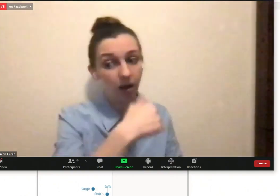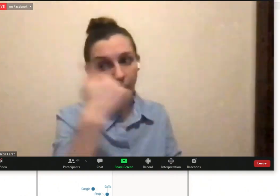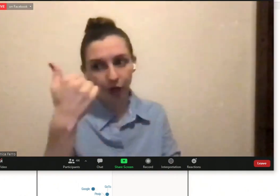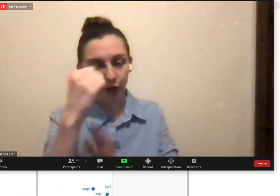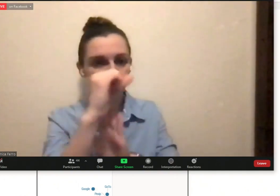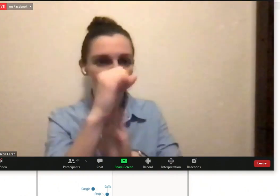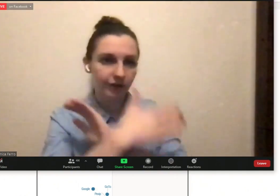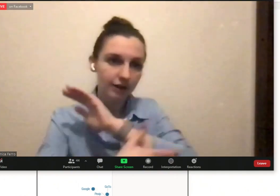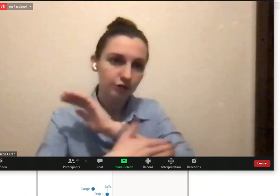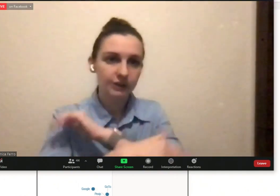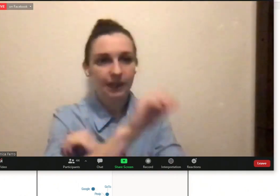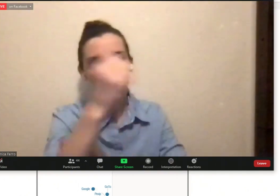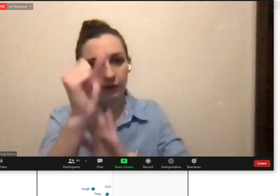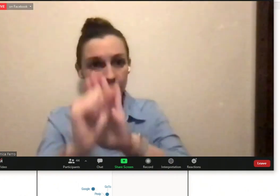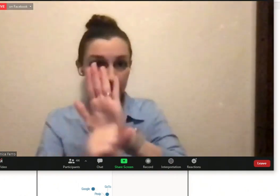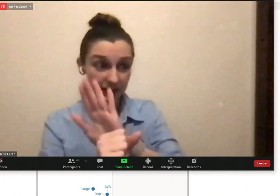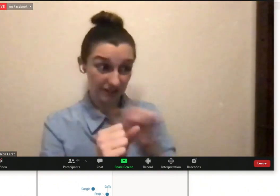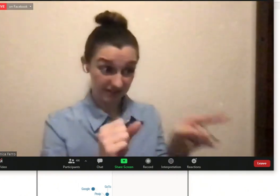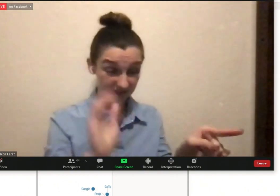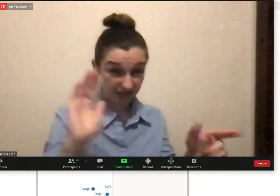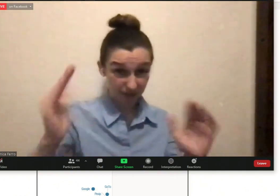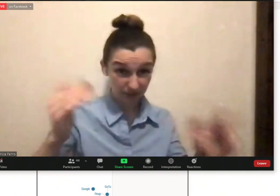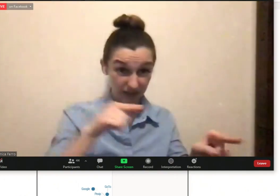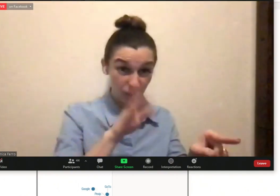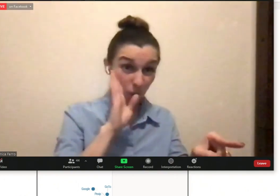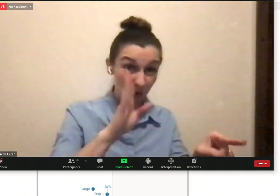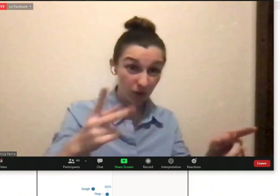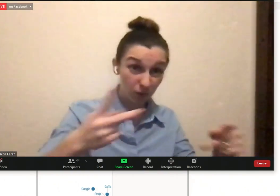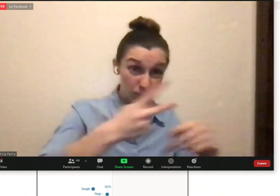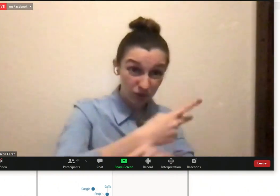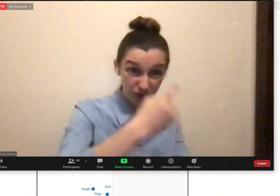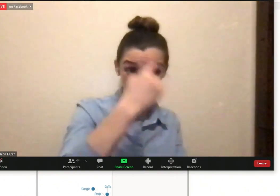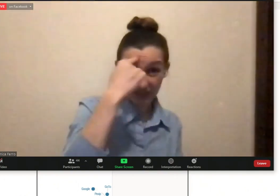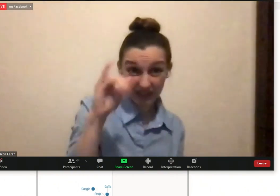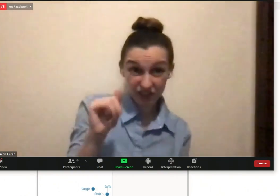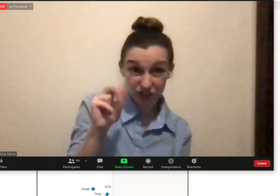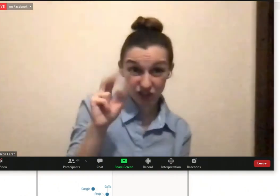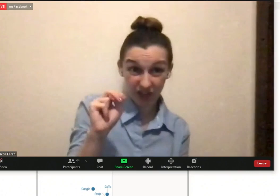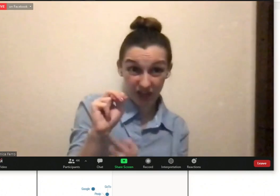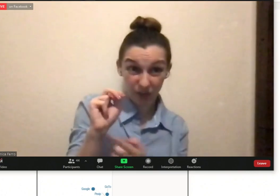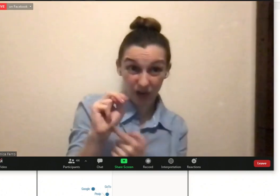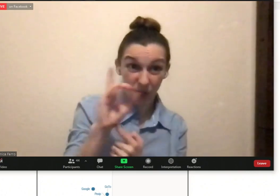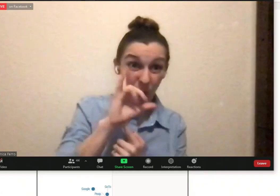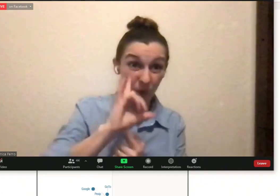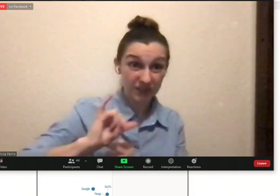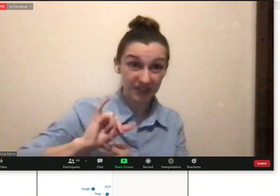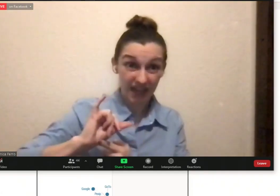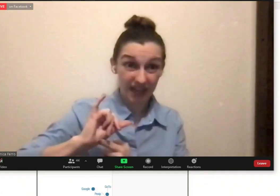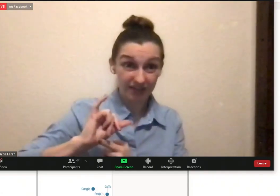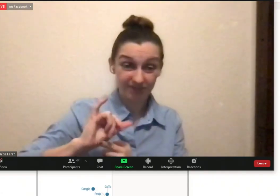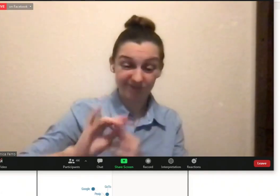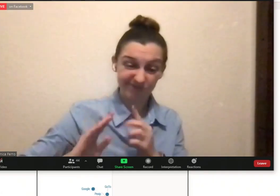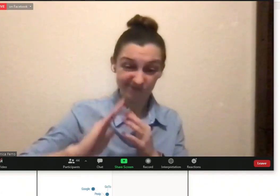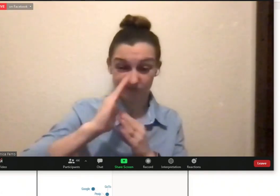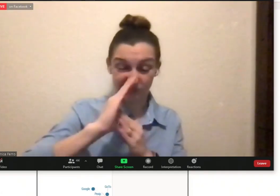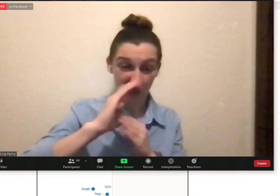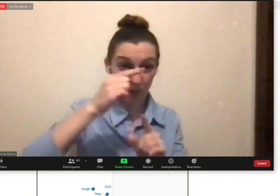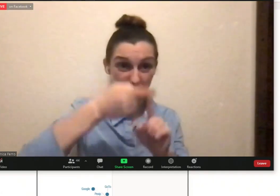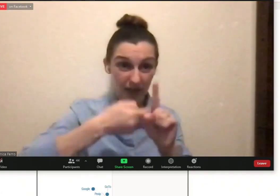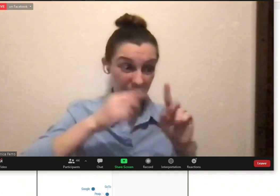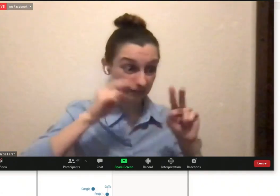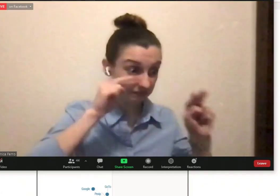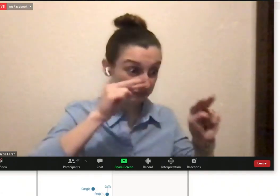And is January really our critical window to understand what's going to happen with Omicron in Colorado and around the country?